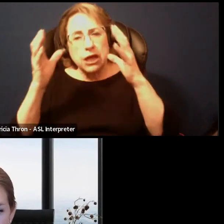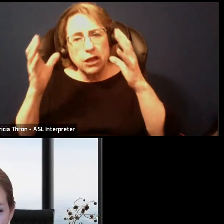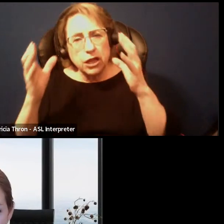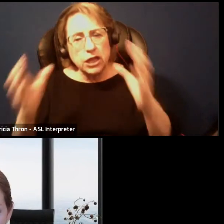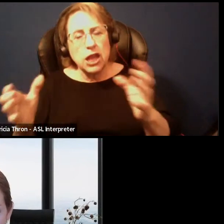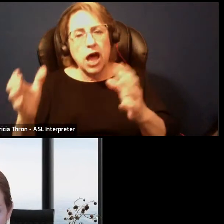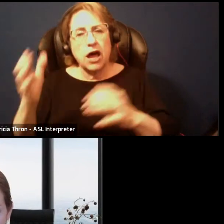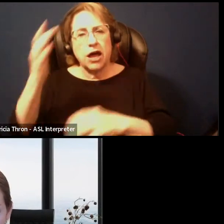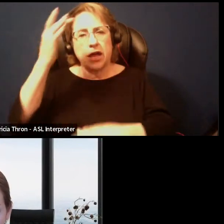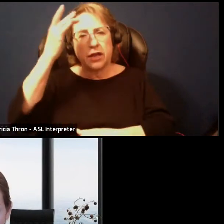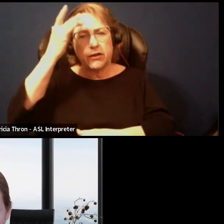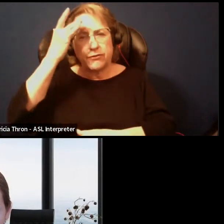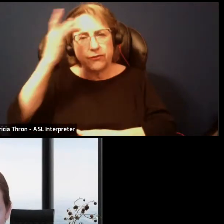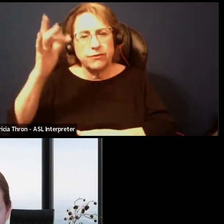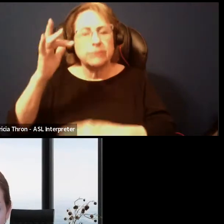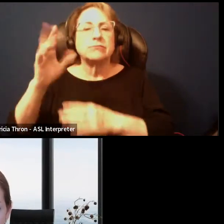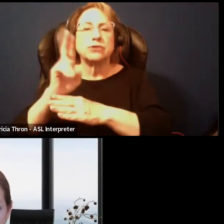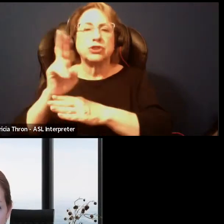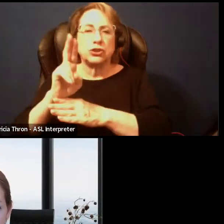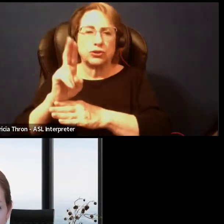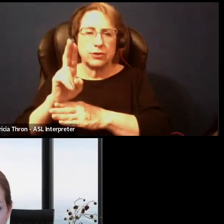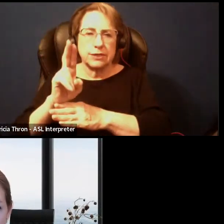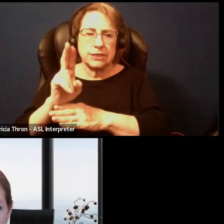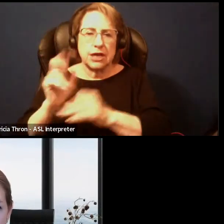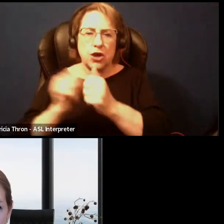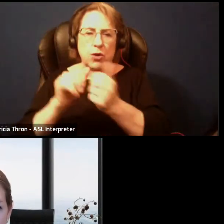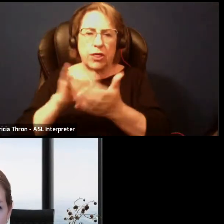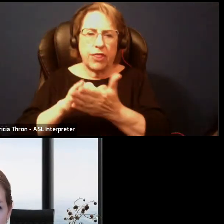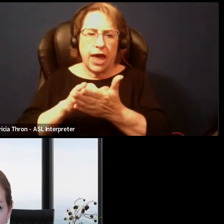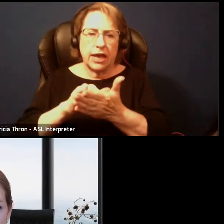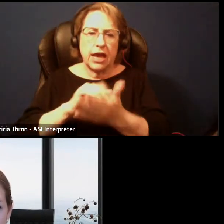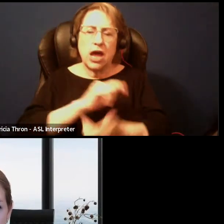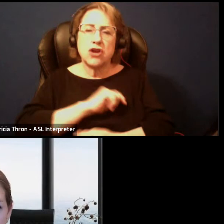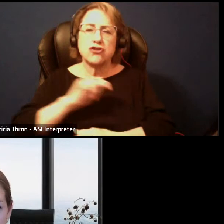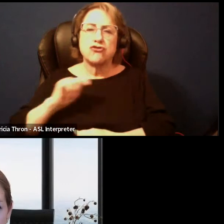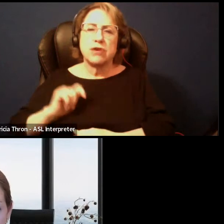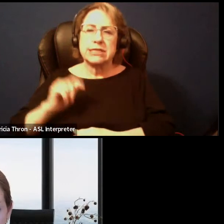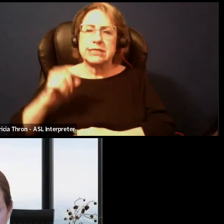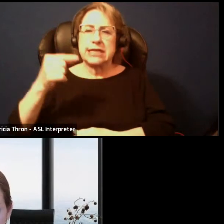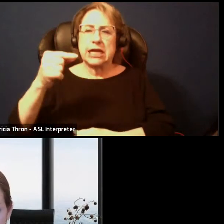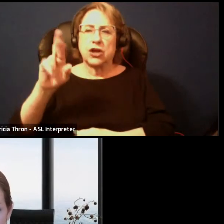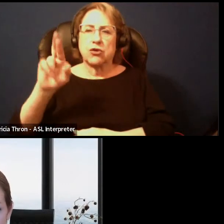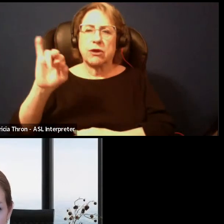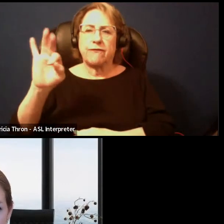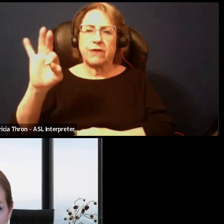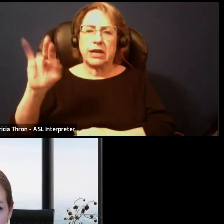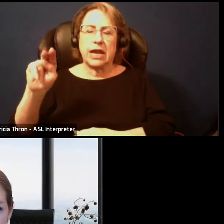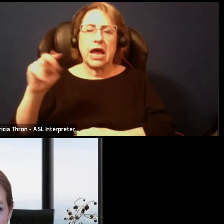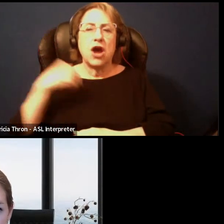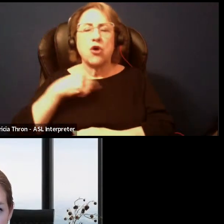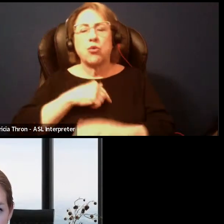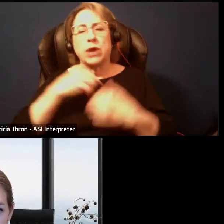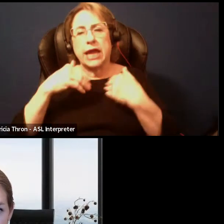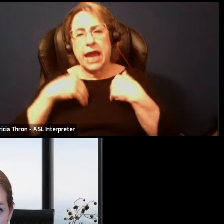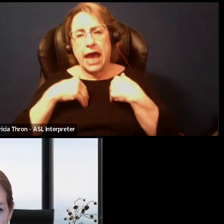it. But Trustee Griffin did note, we have a certain capacity to do quality